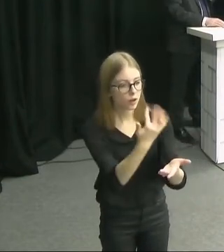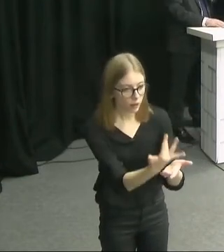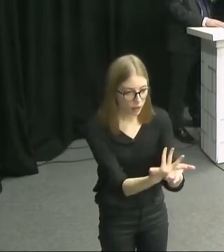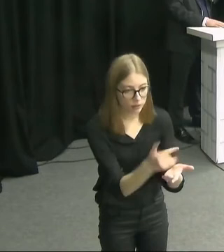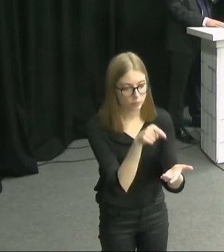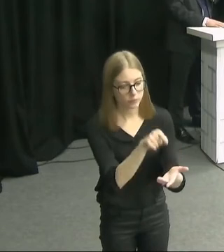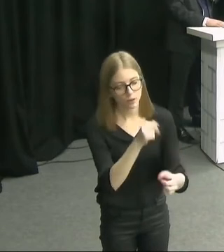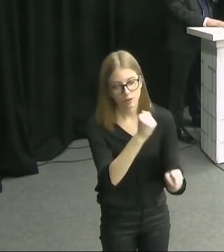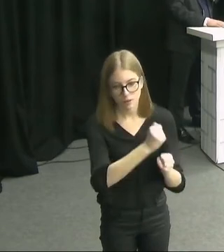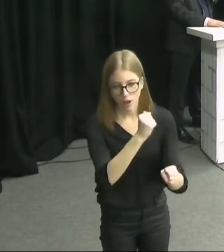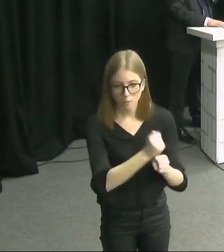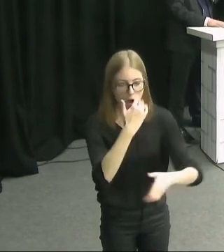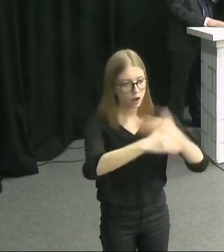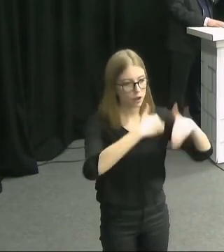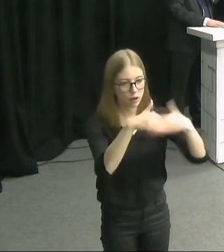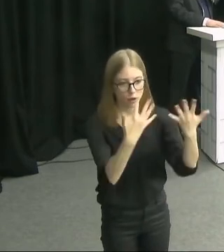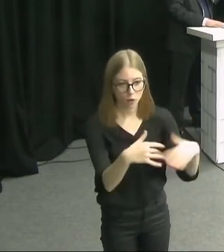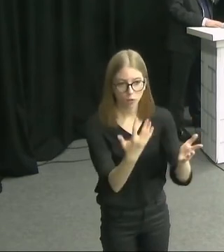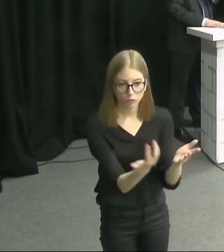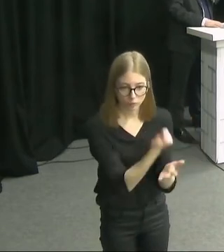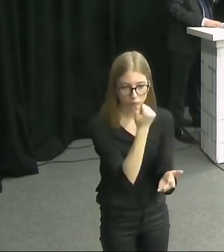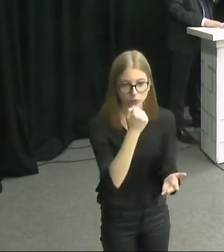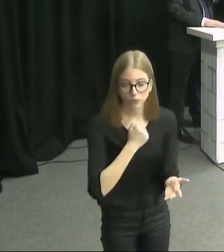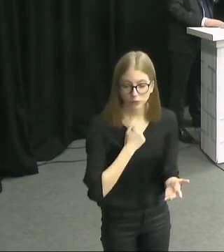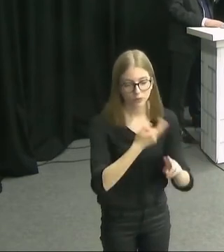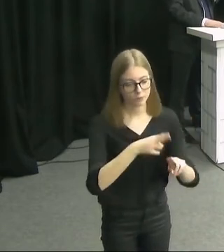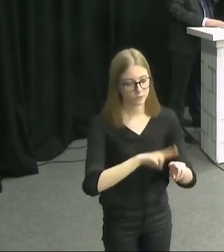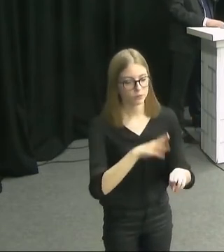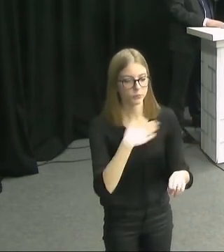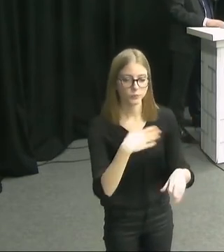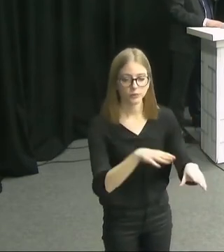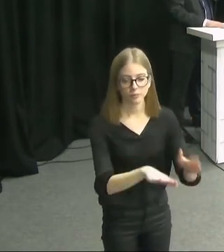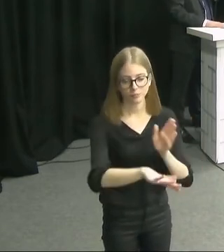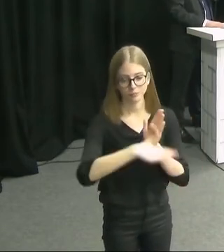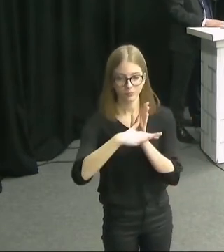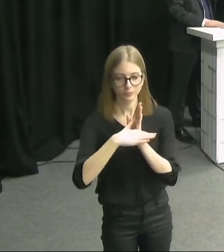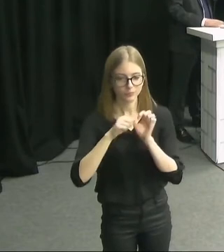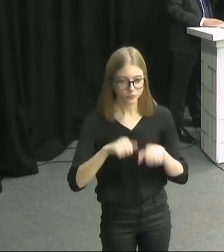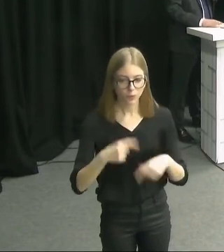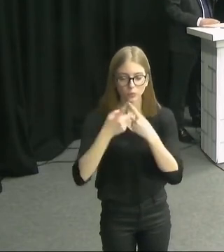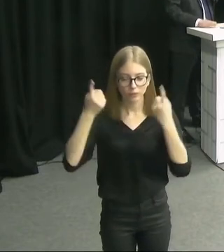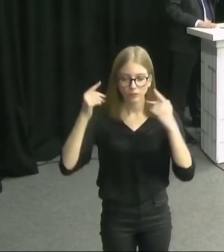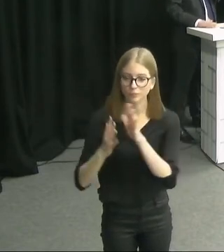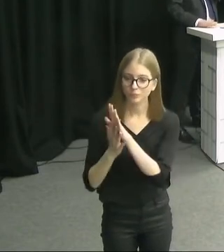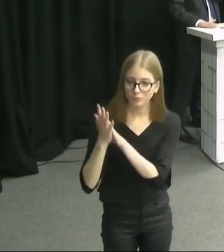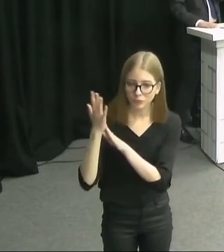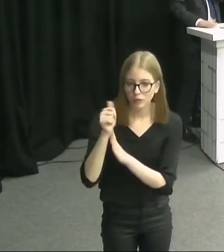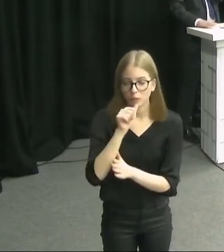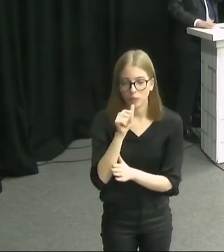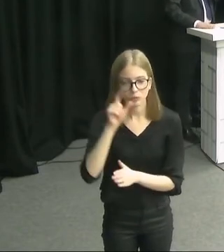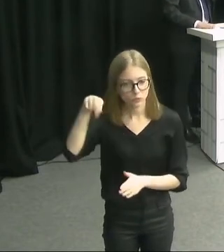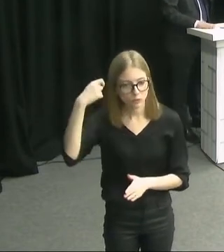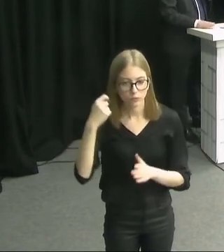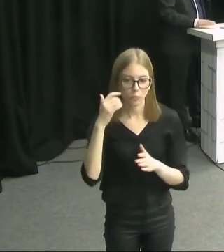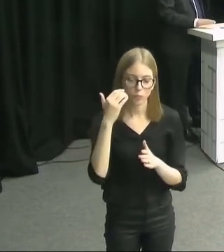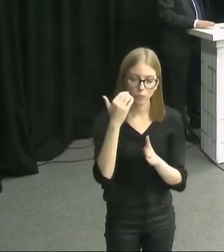They can help the universities to improve the study programs to prepare better specialists. That was the main aim of our